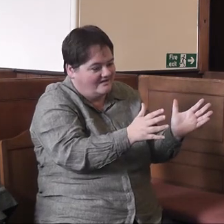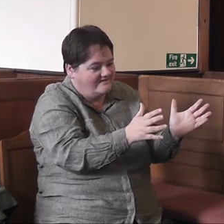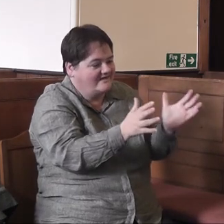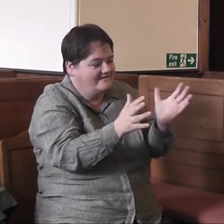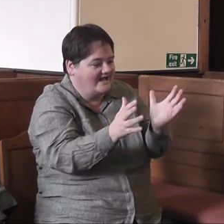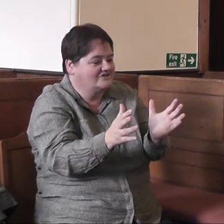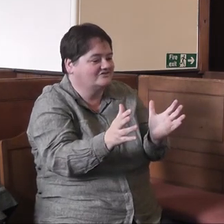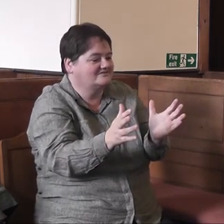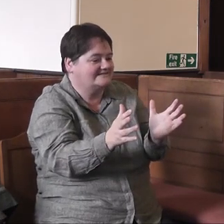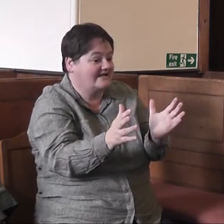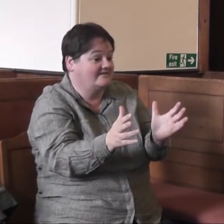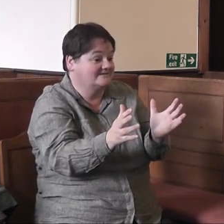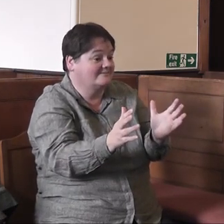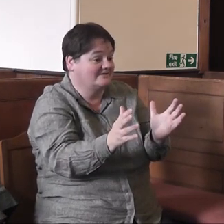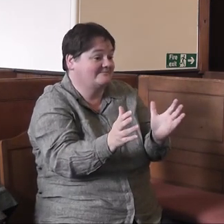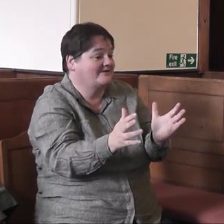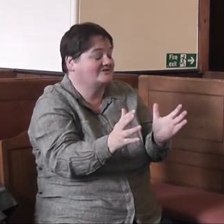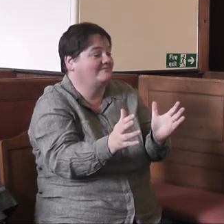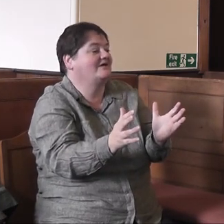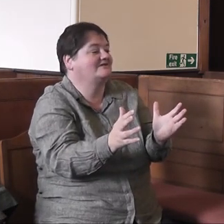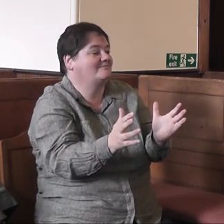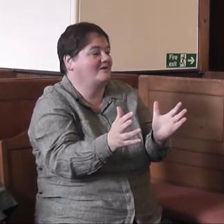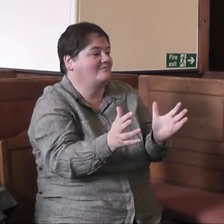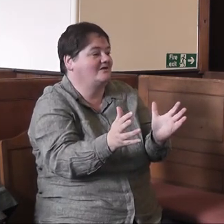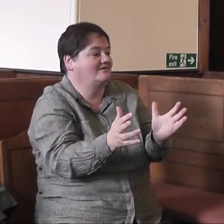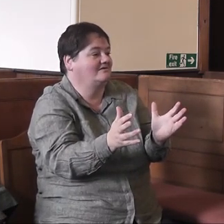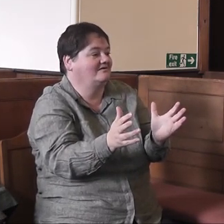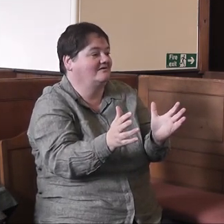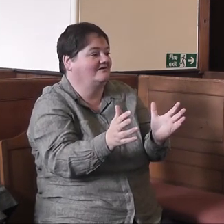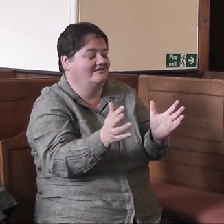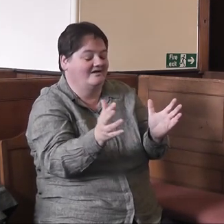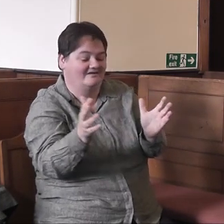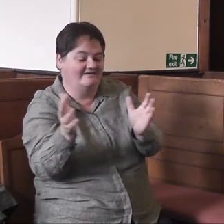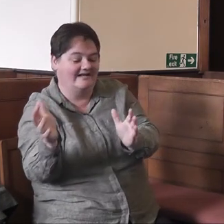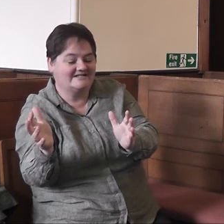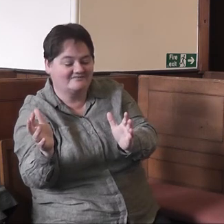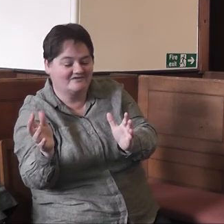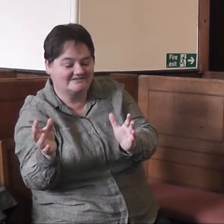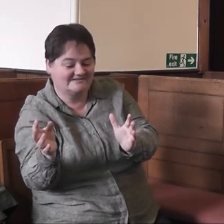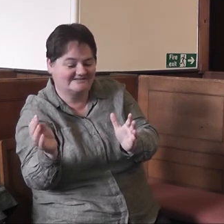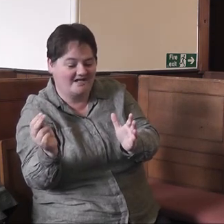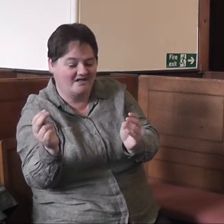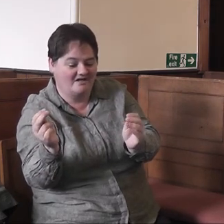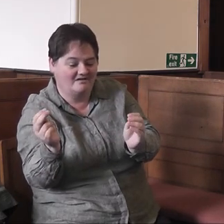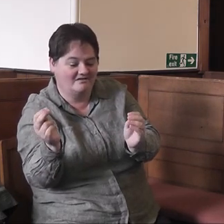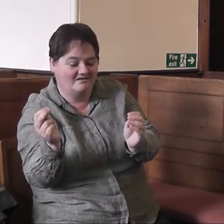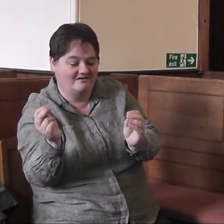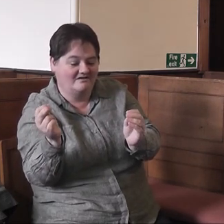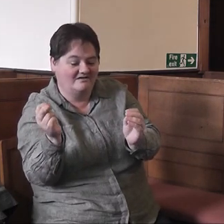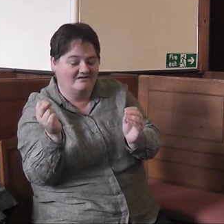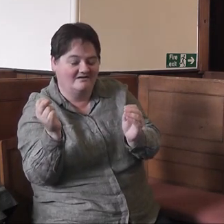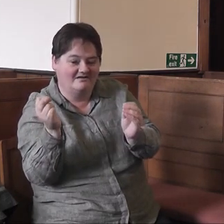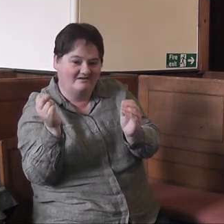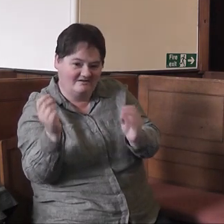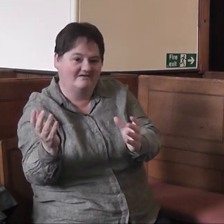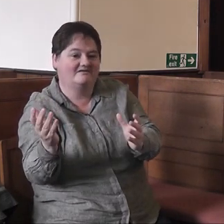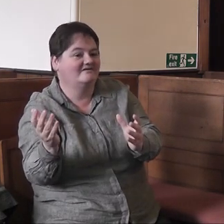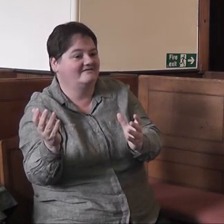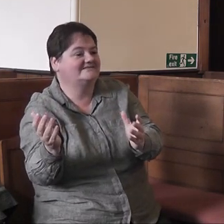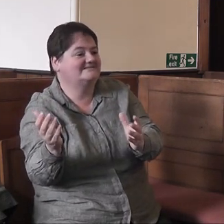and then the angels are saying there's something special about this baby, and then the last verse is saying this is the